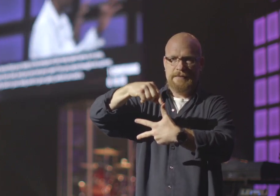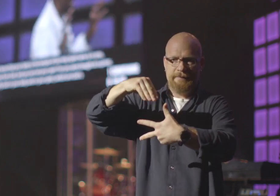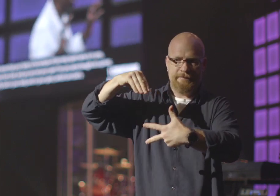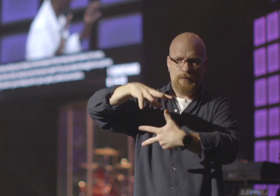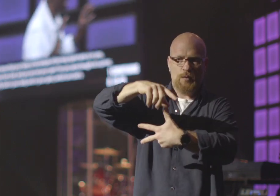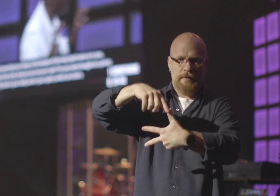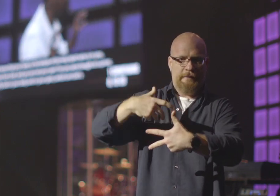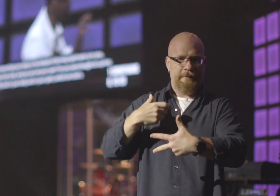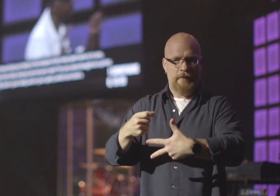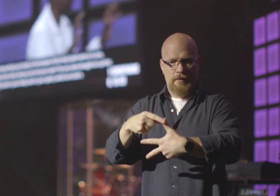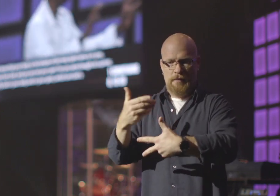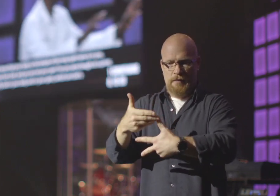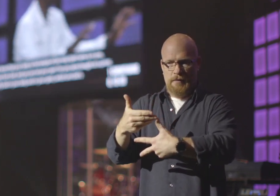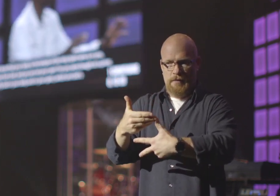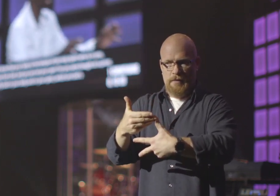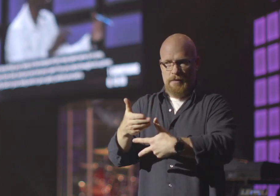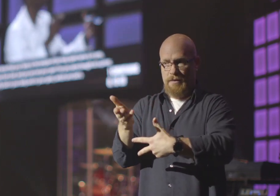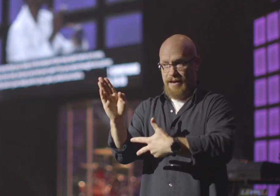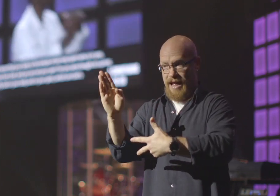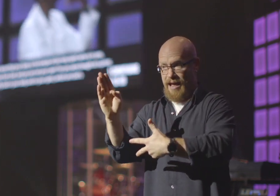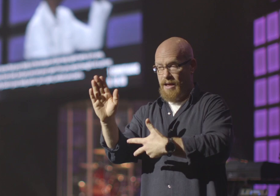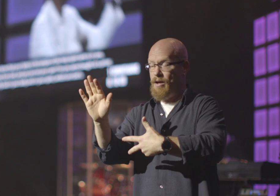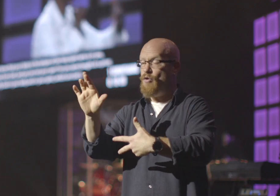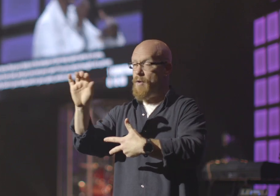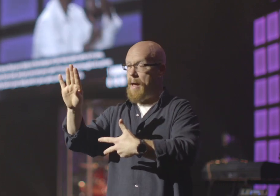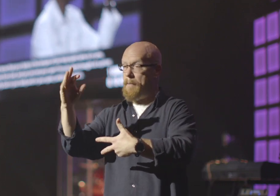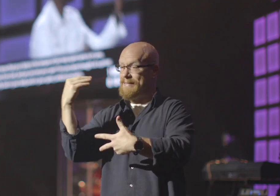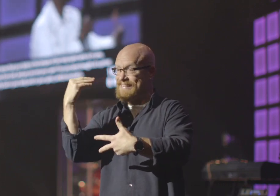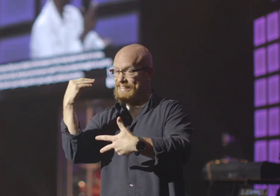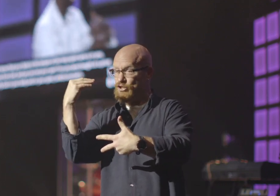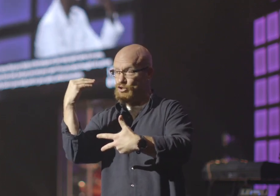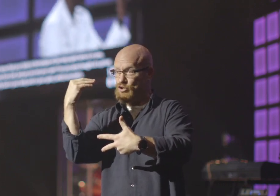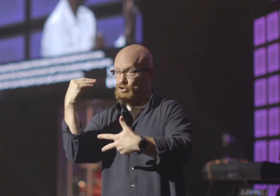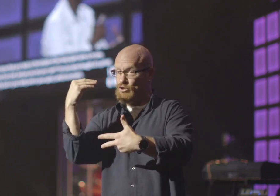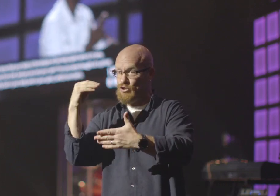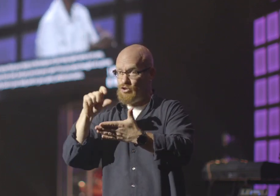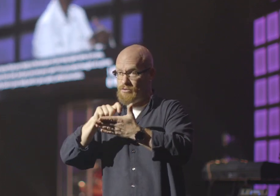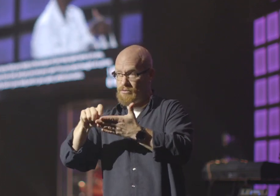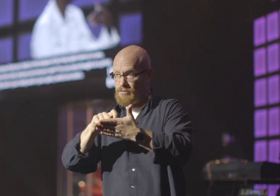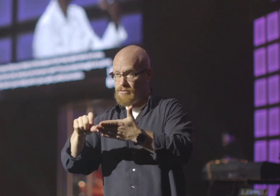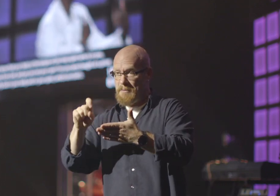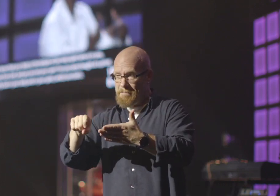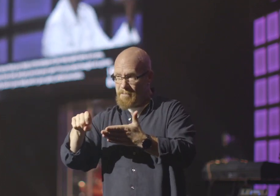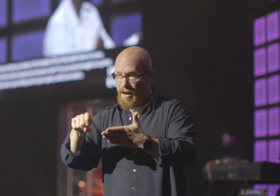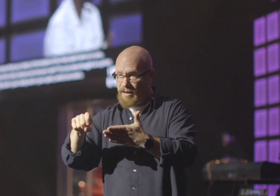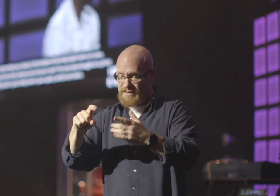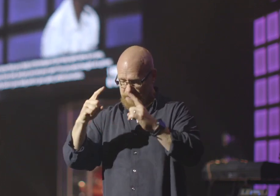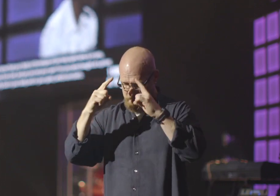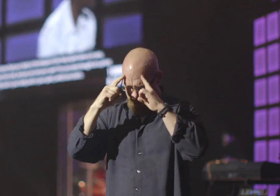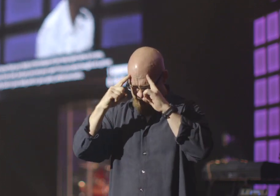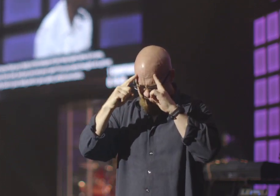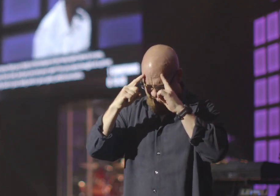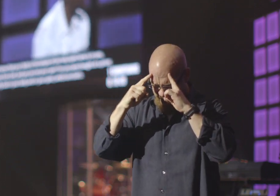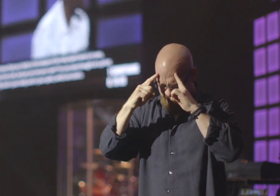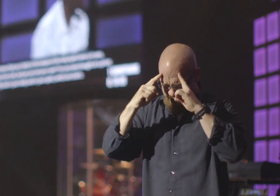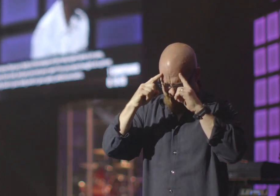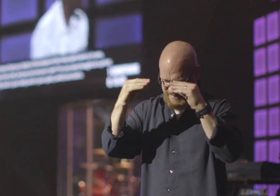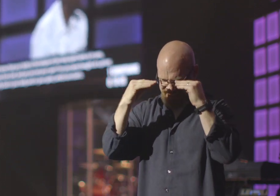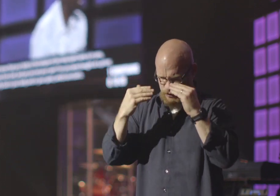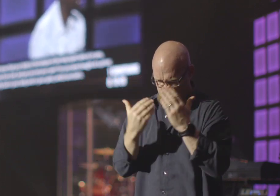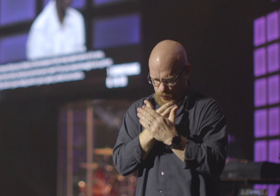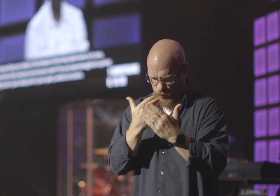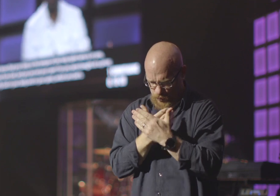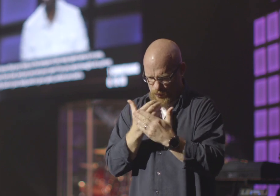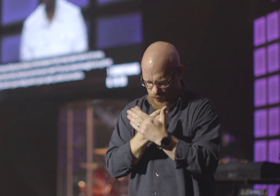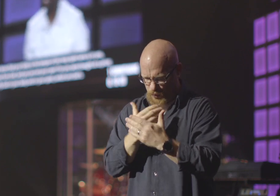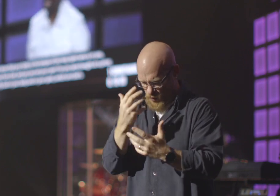as Pastor Rob teaches you the Word of God, to renew your mind with the Word of God.